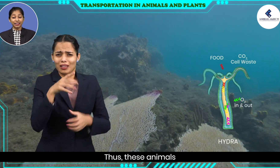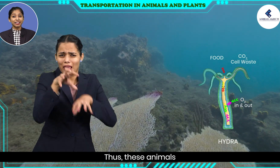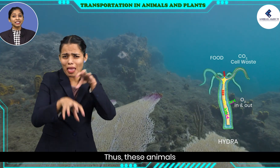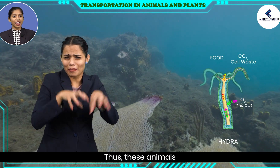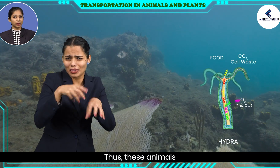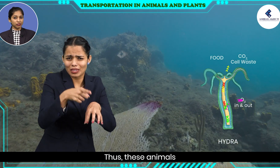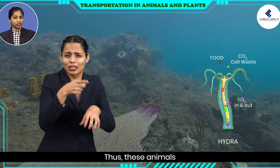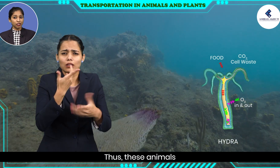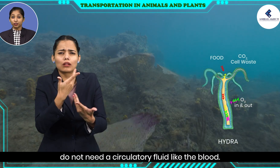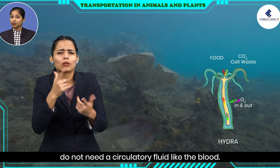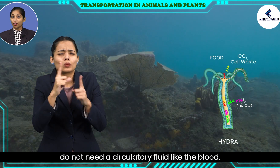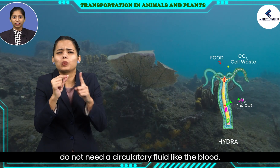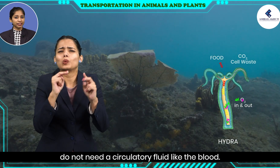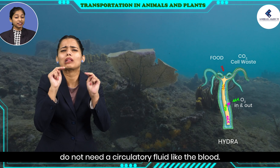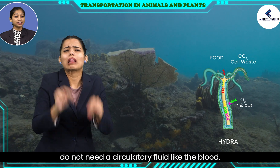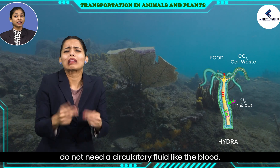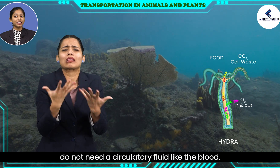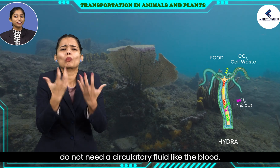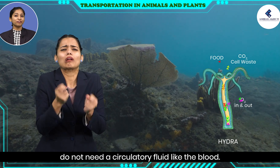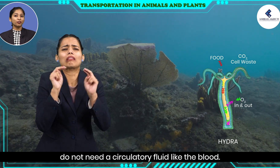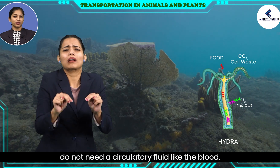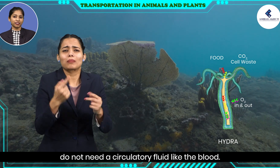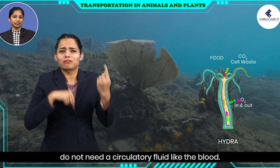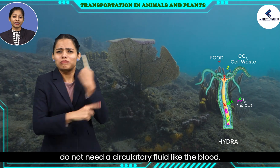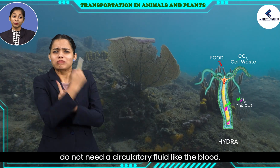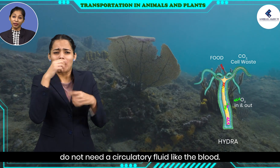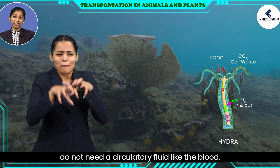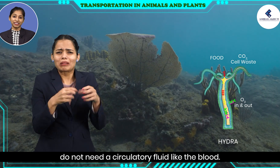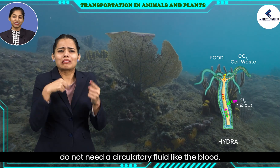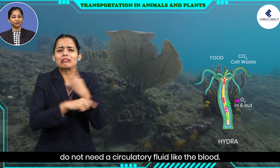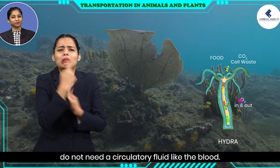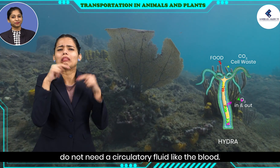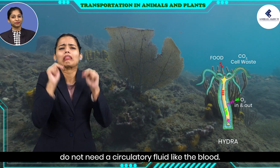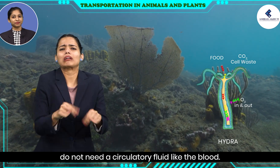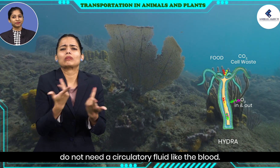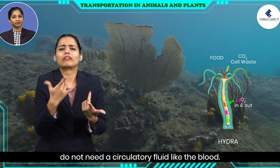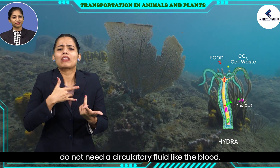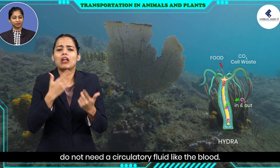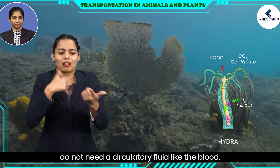Thus, these animals do not need a circulatory fluid like the blood.